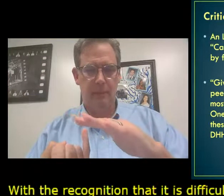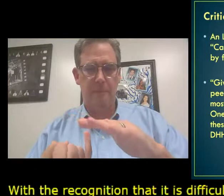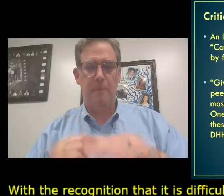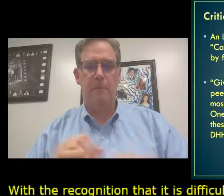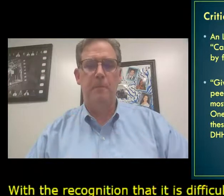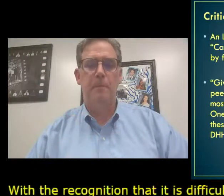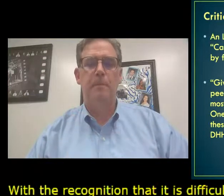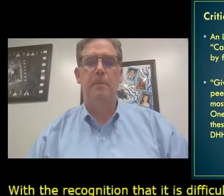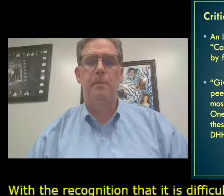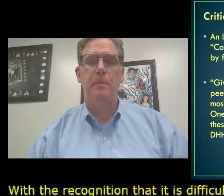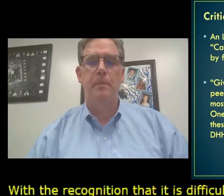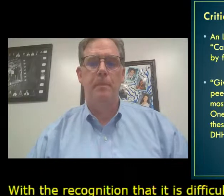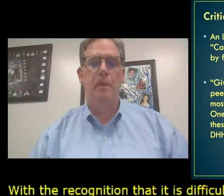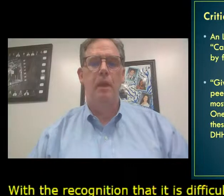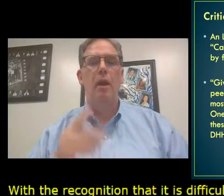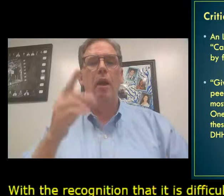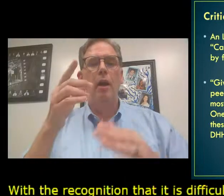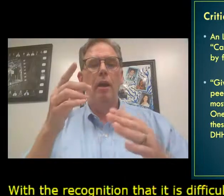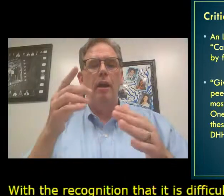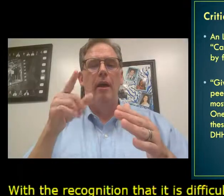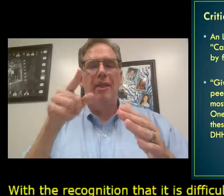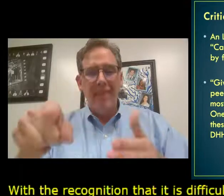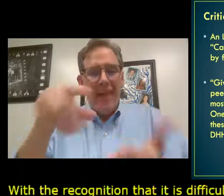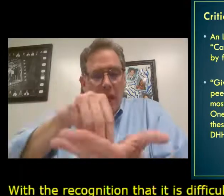environments can become isolated.